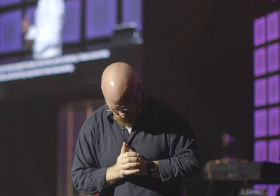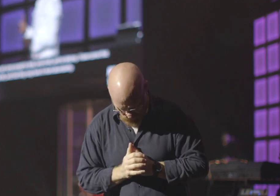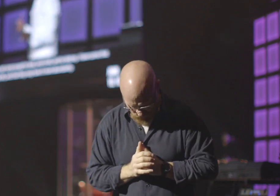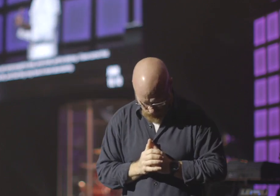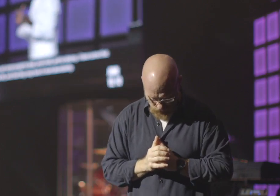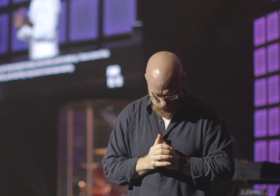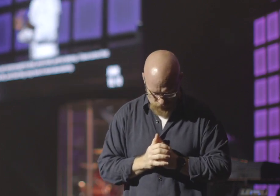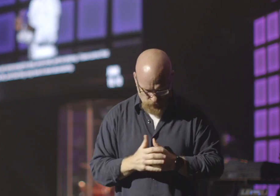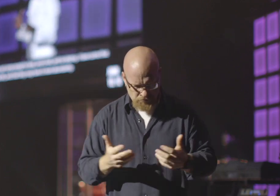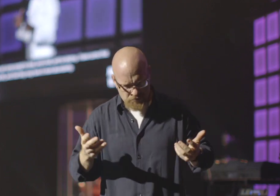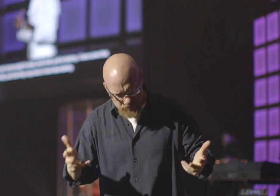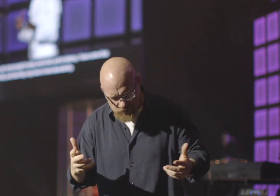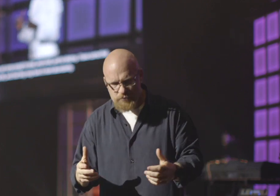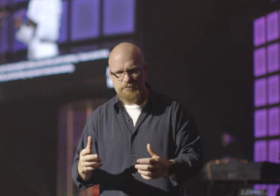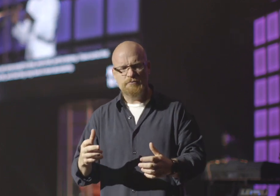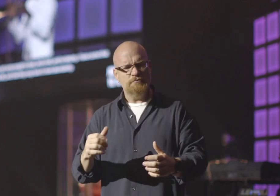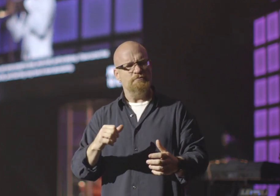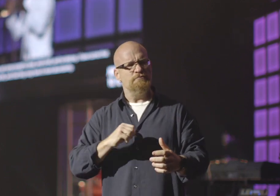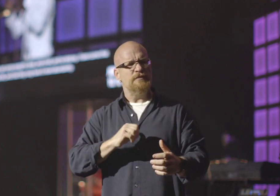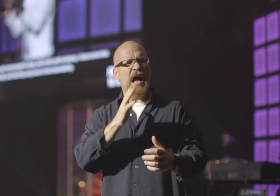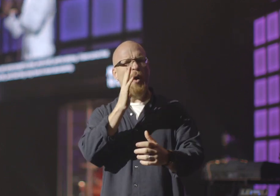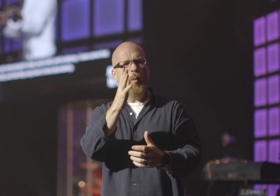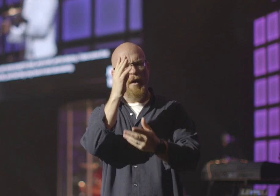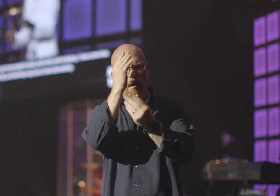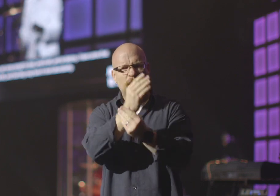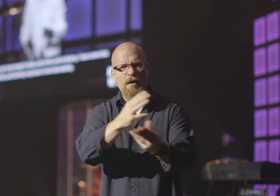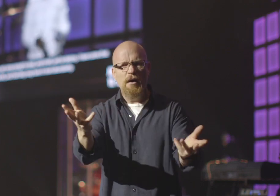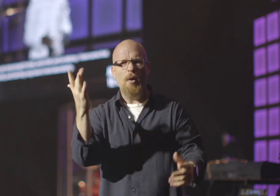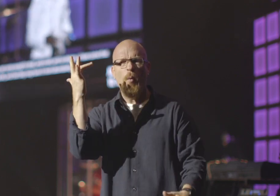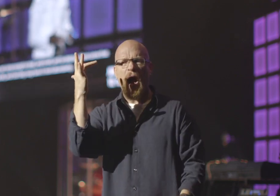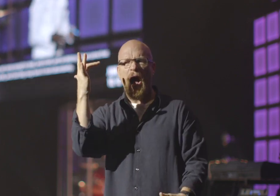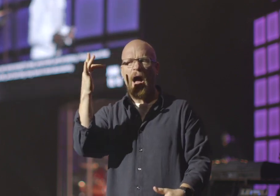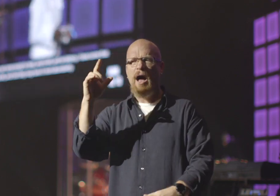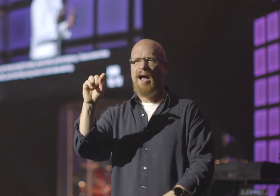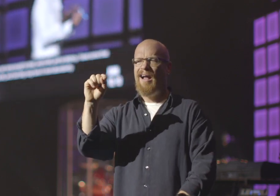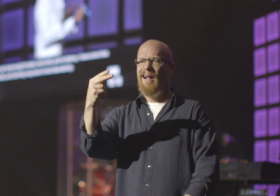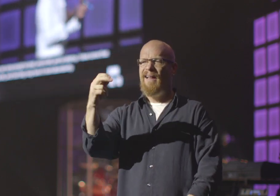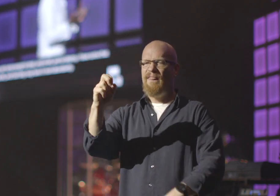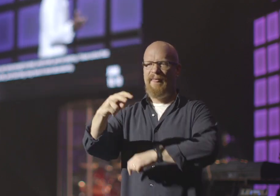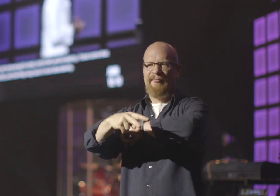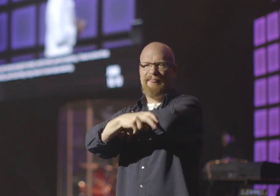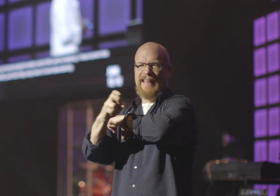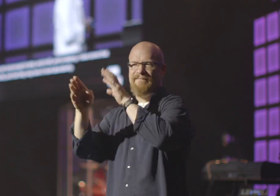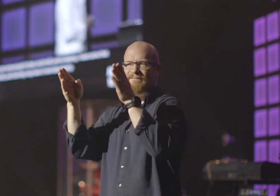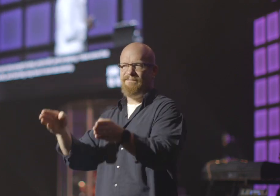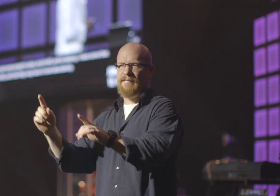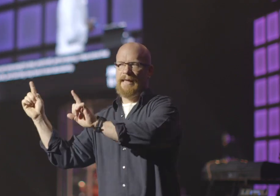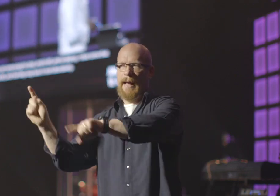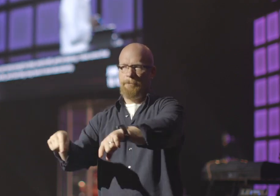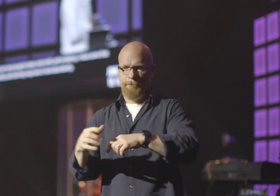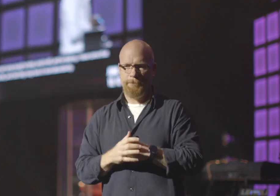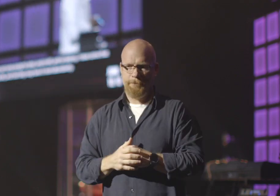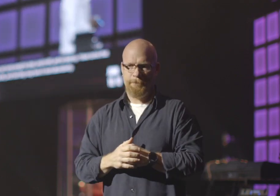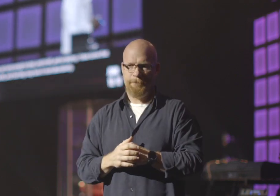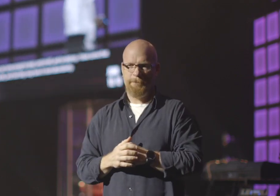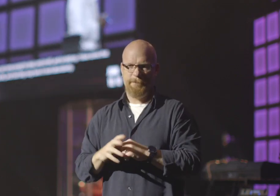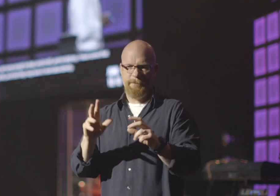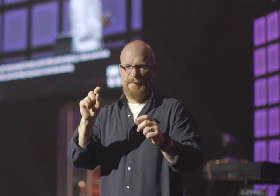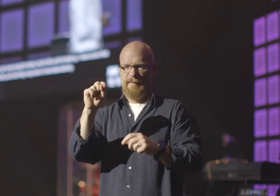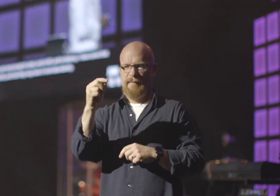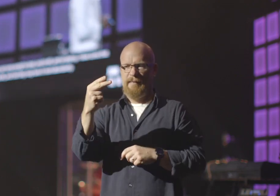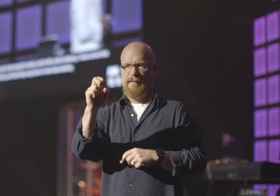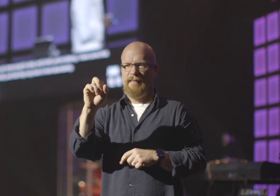I'm going to tell you why the thief came, and then I'm going to tell you why I came. Very